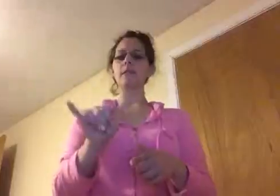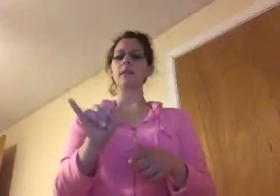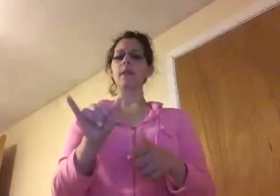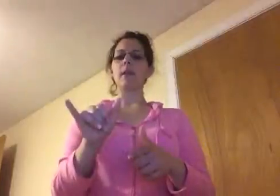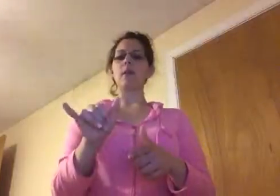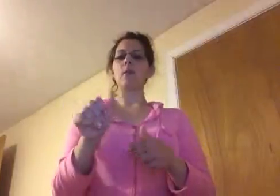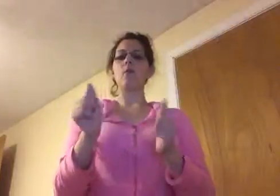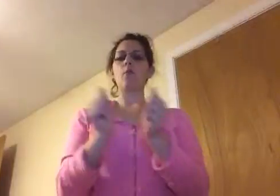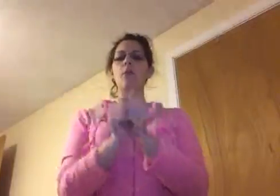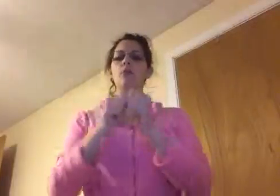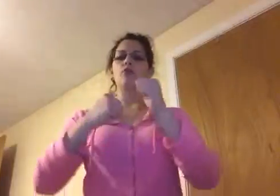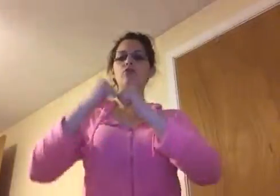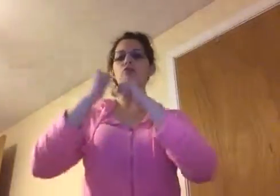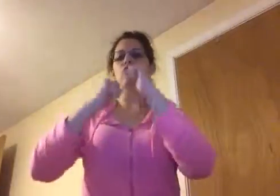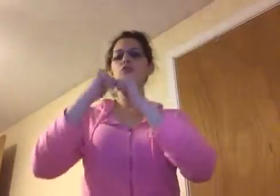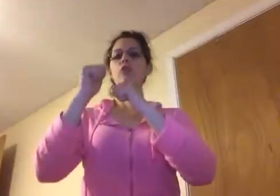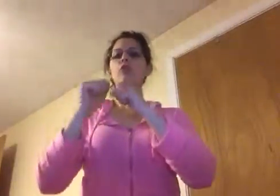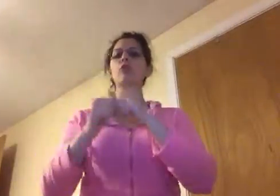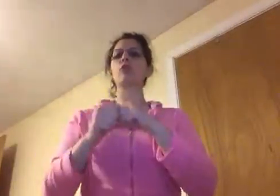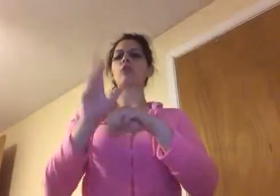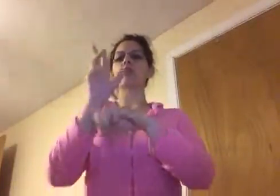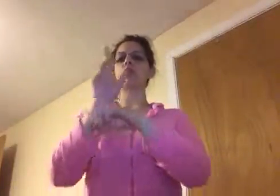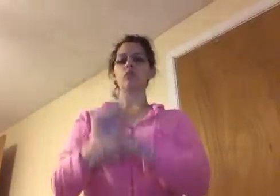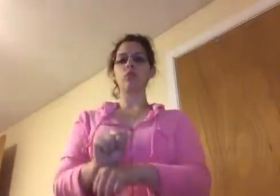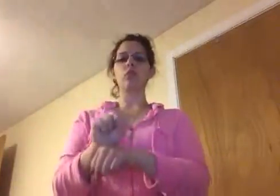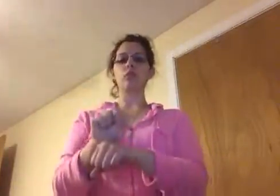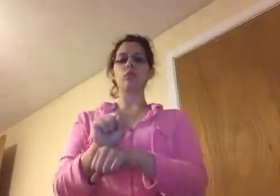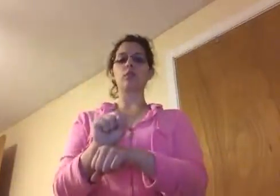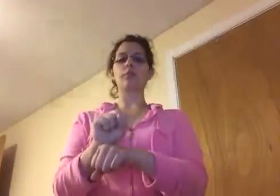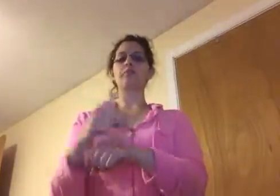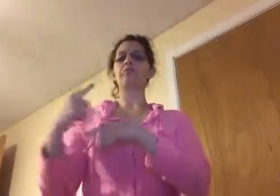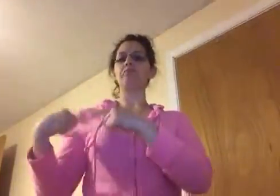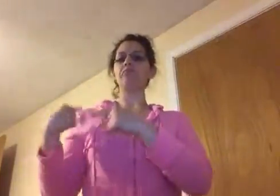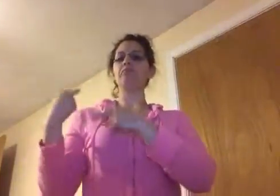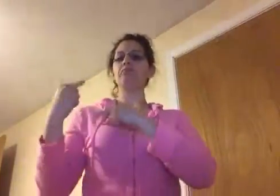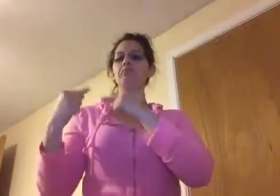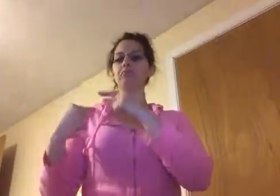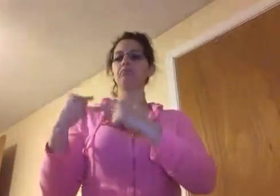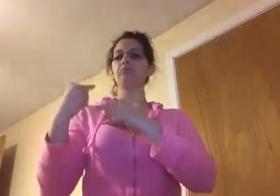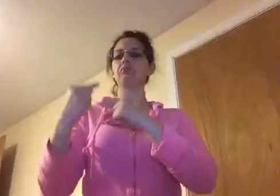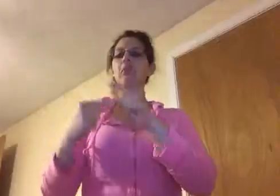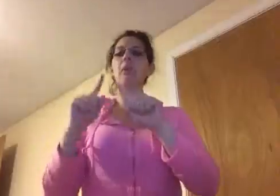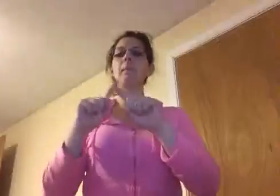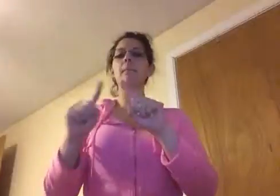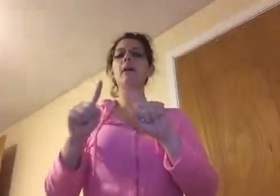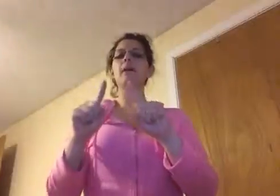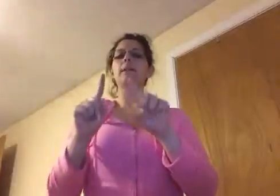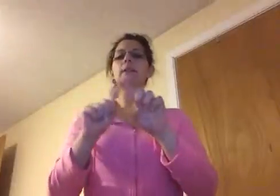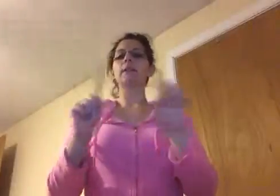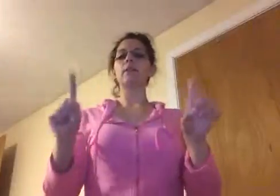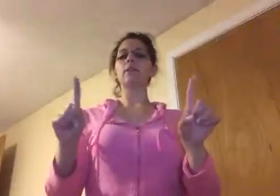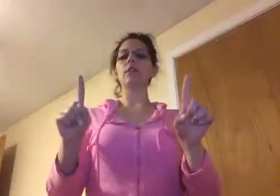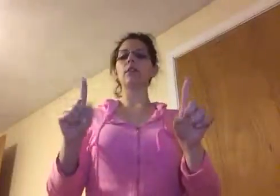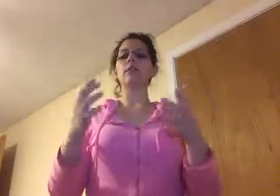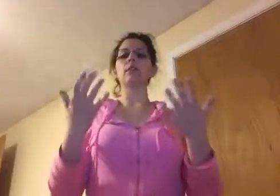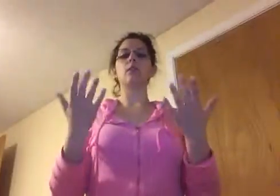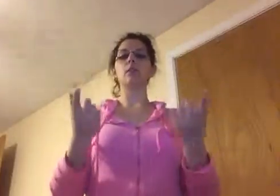hierarchy, the same traditions, the same rituals. The only difference, really, was that the King of England is now the head of the church rather than a